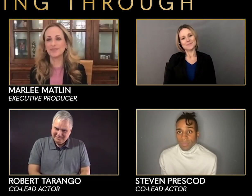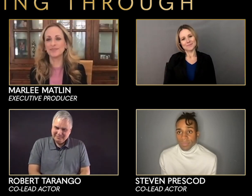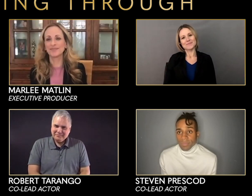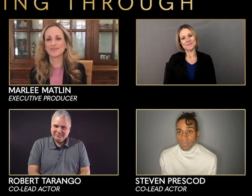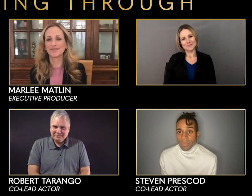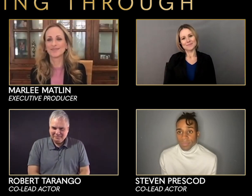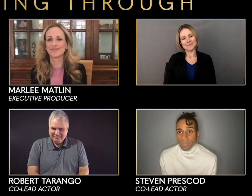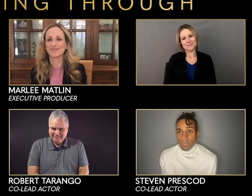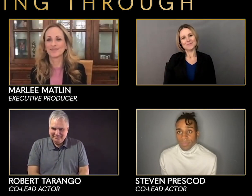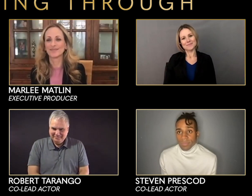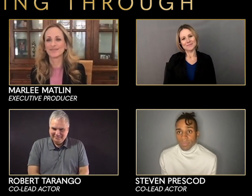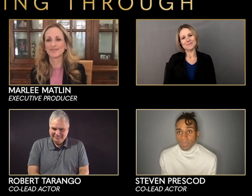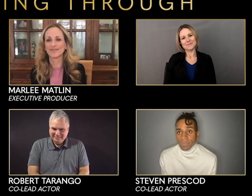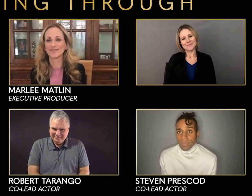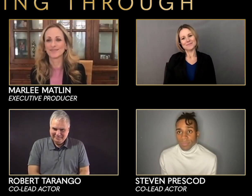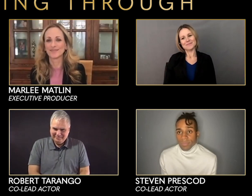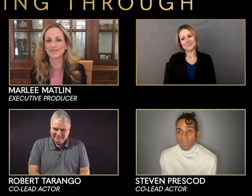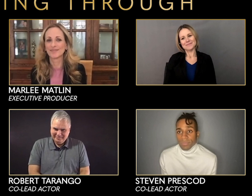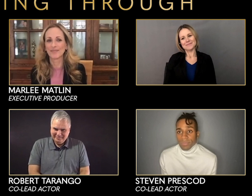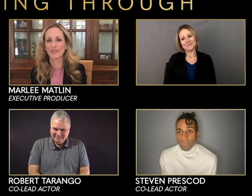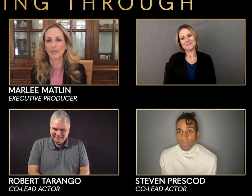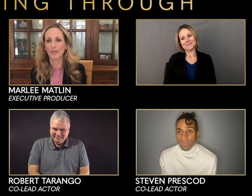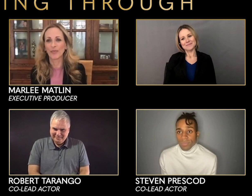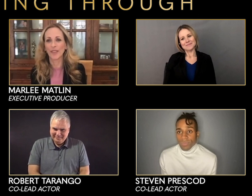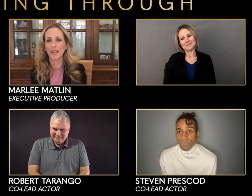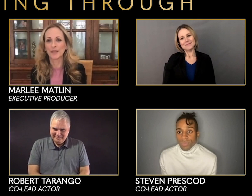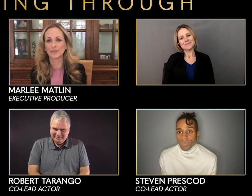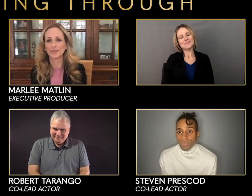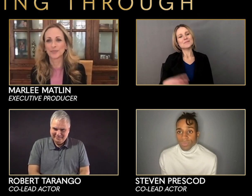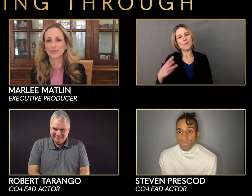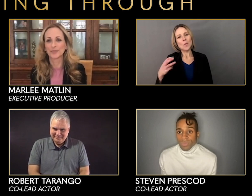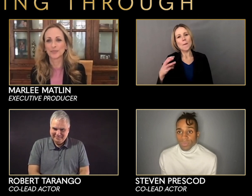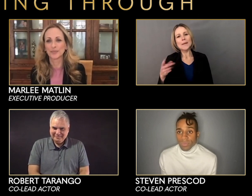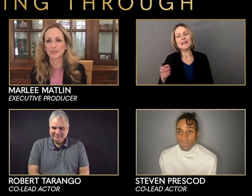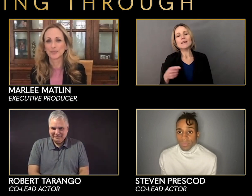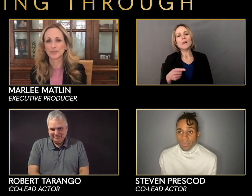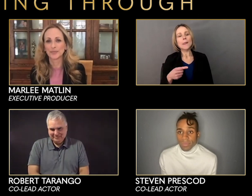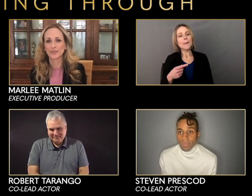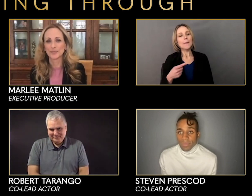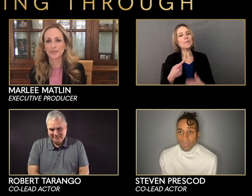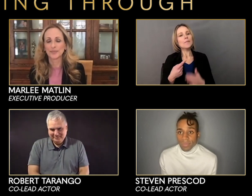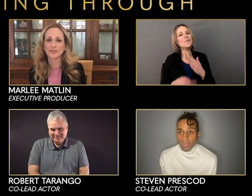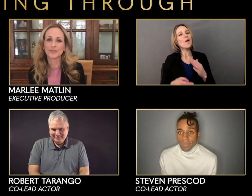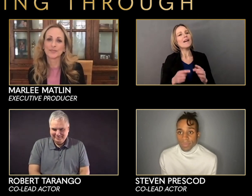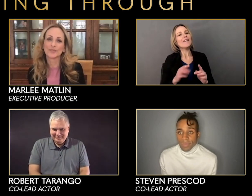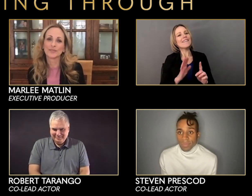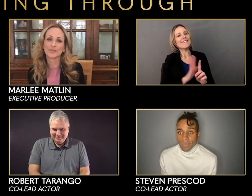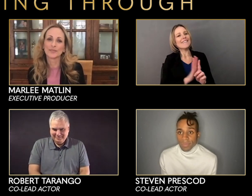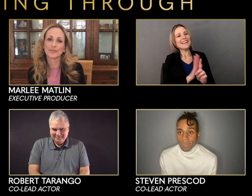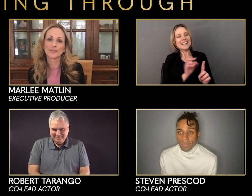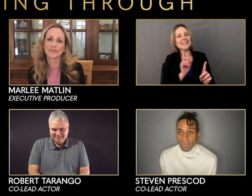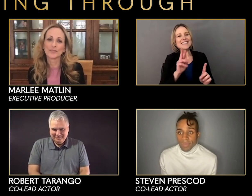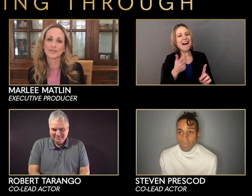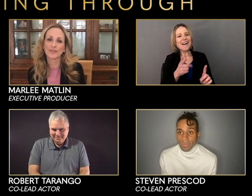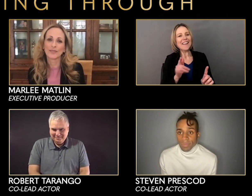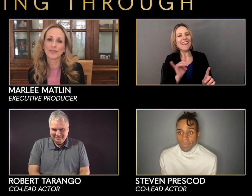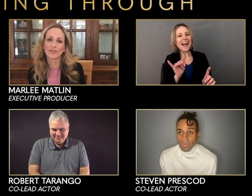So that's what I typically do in that case. And what was he like as a